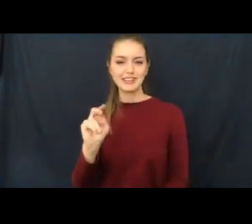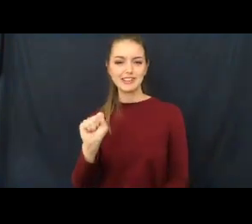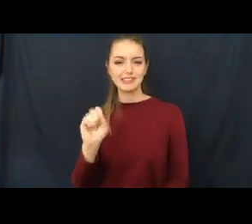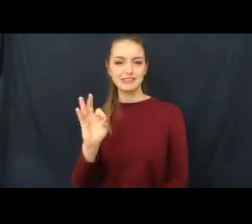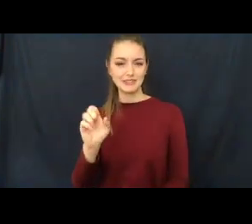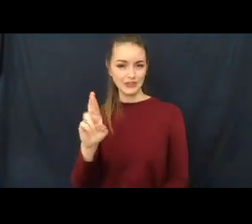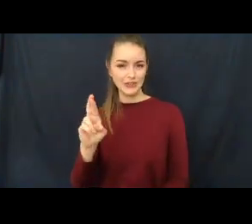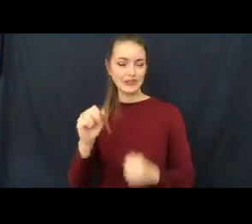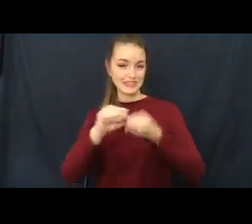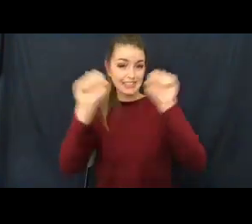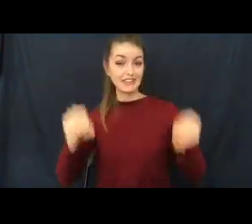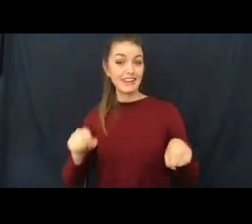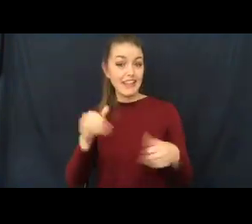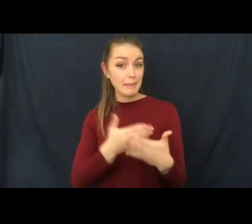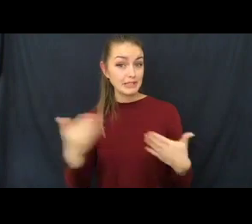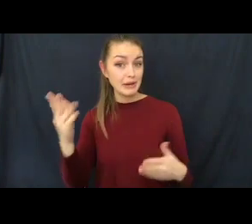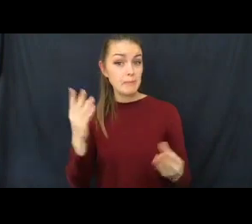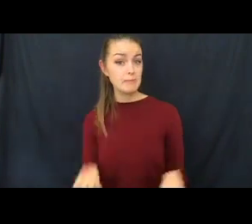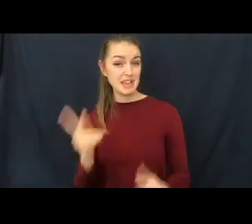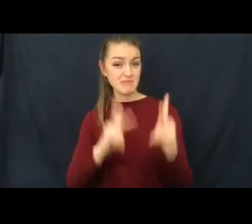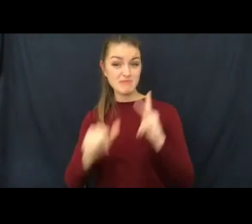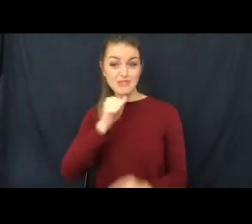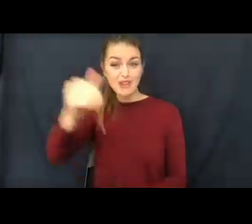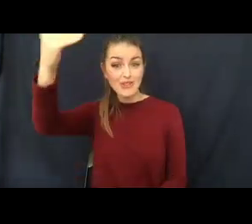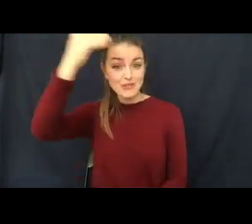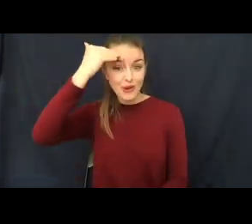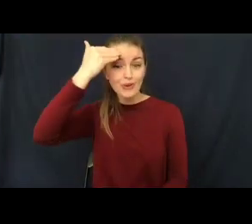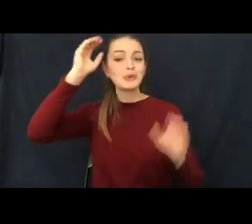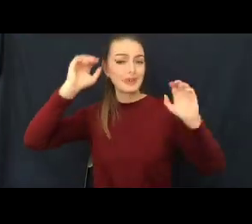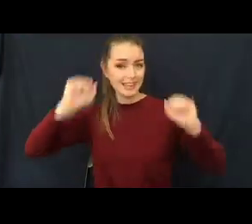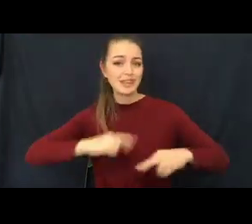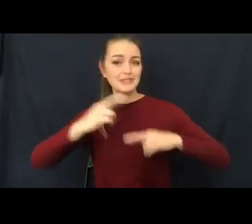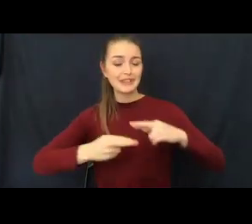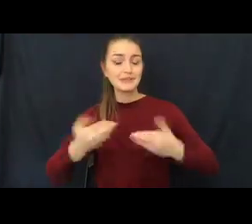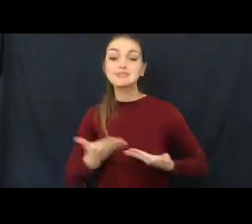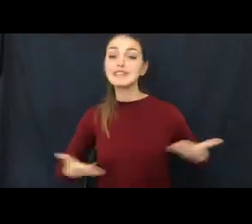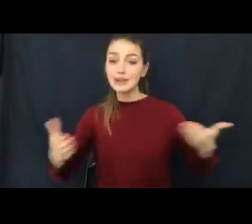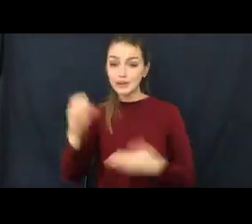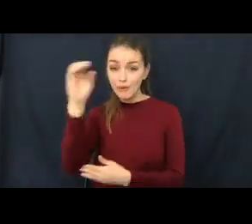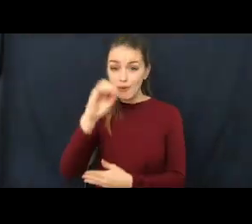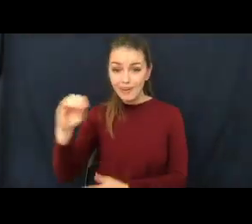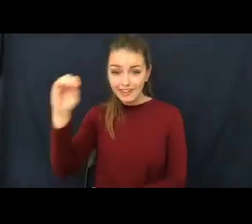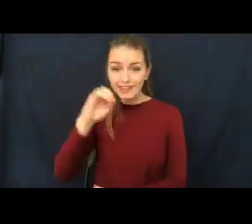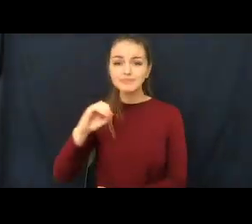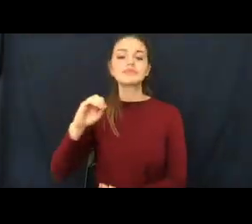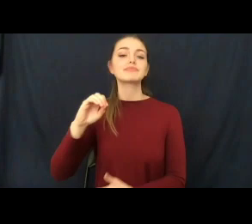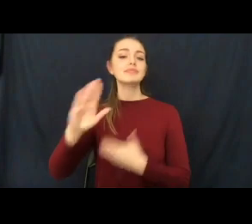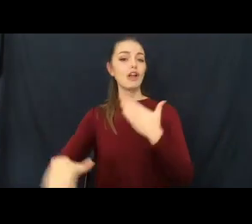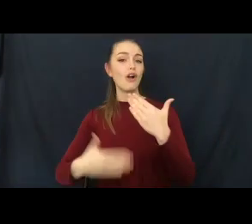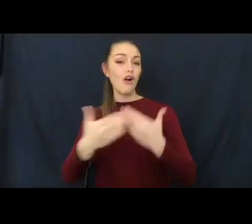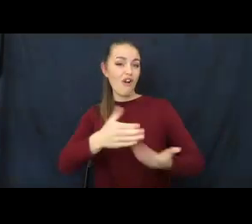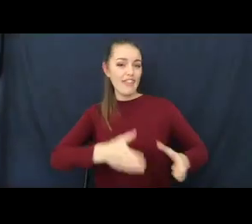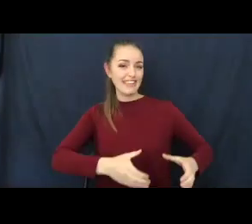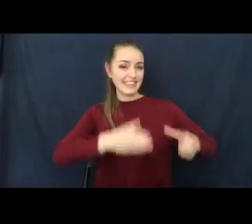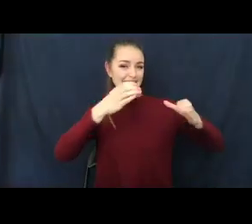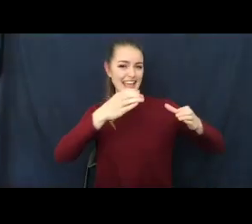It's a material that a lot of people don't know is actually recyclable. And in Oregon, we send all of those cans